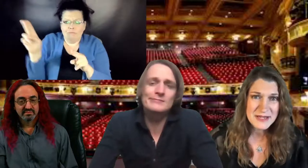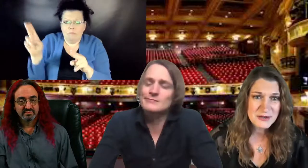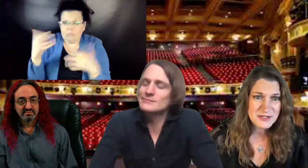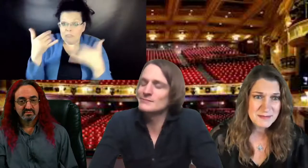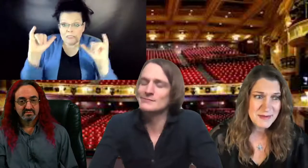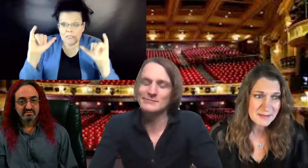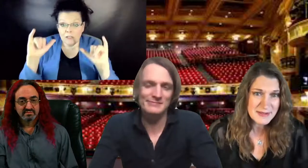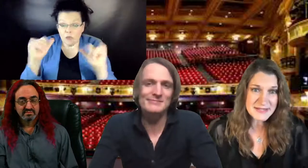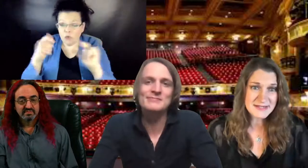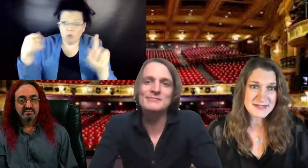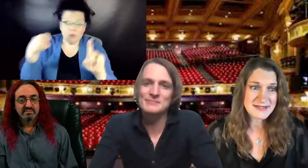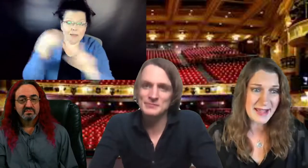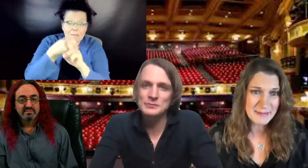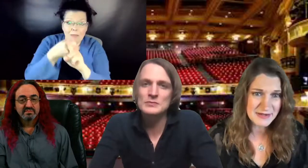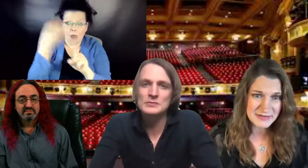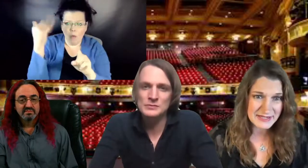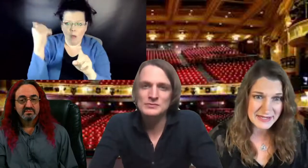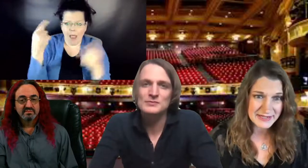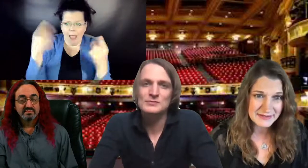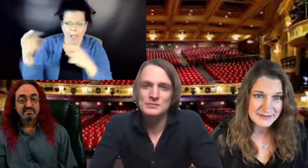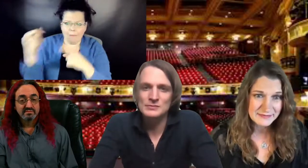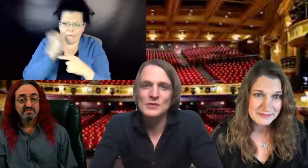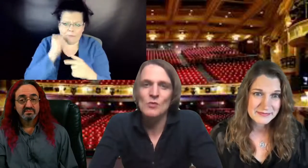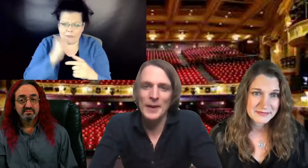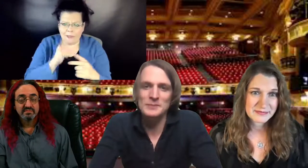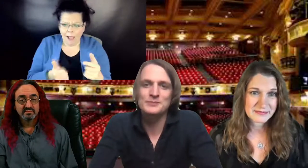still made a huge impact because it doesn't happen every day.